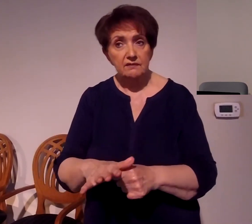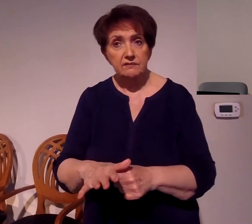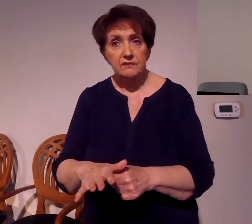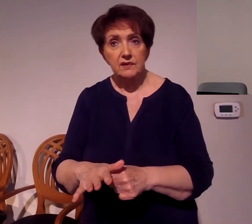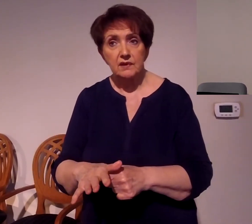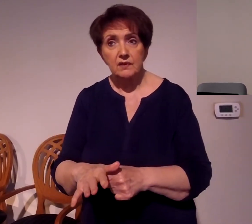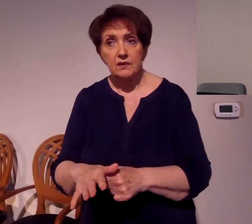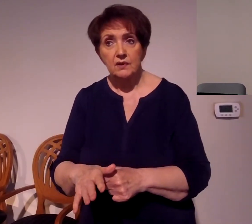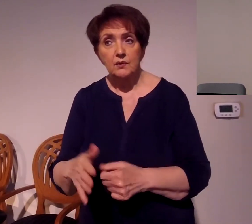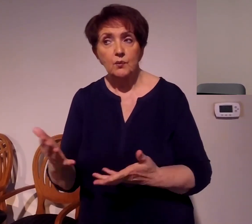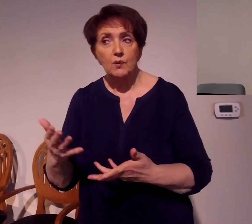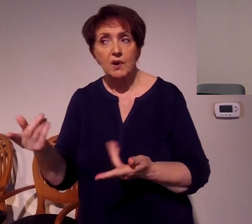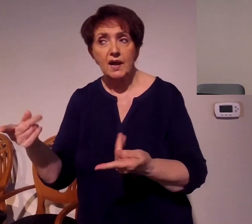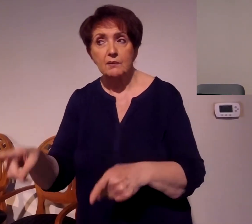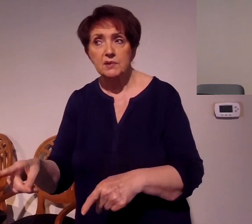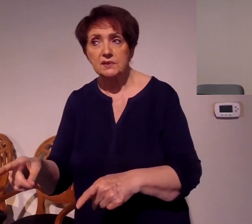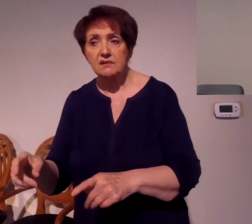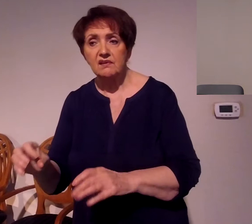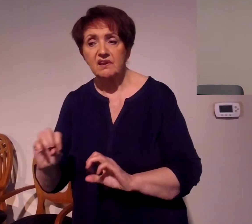nothing.